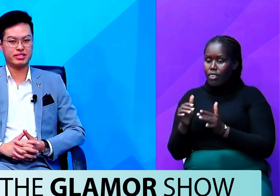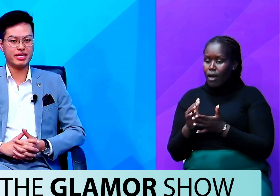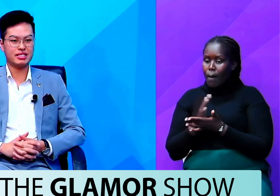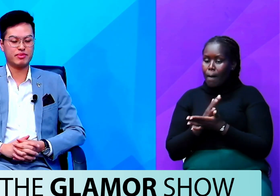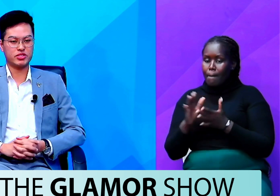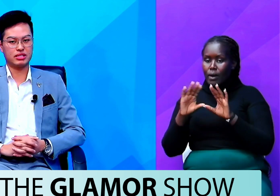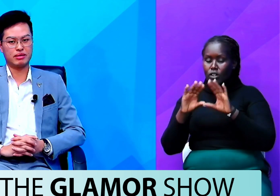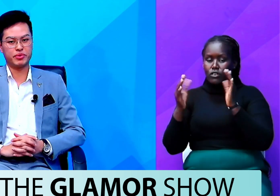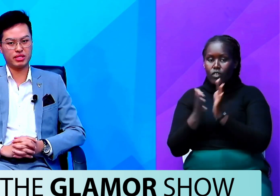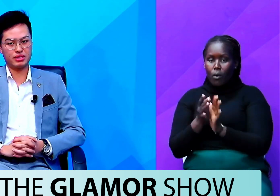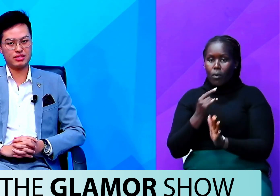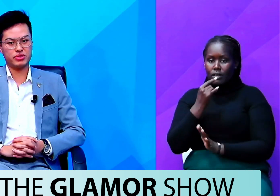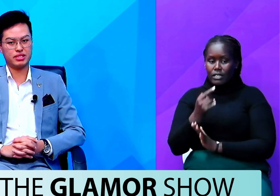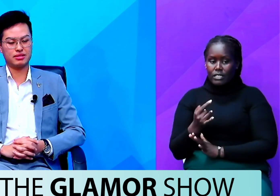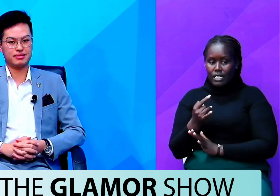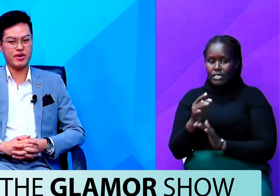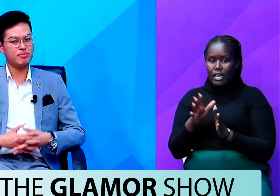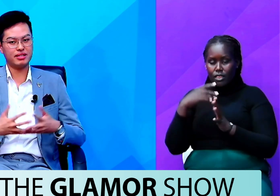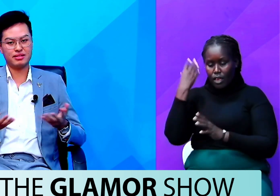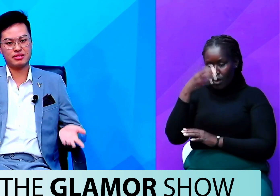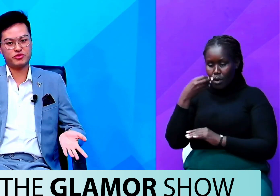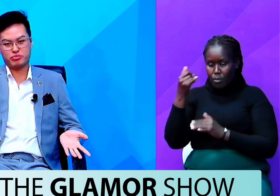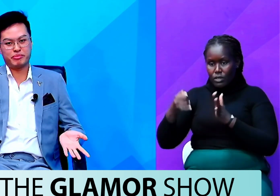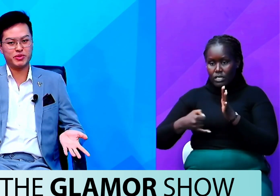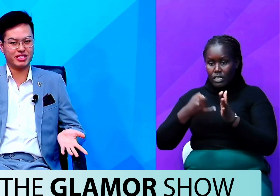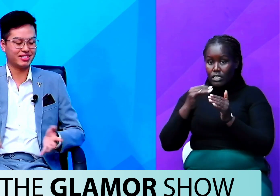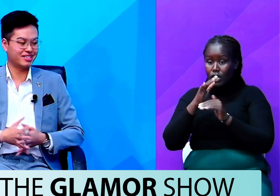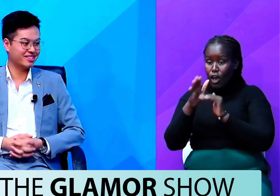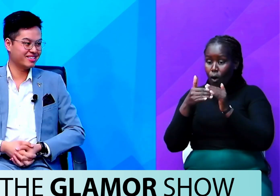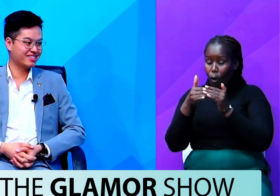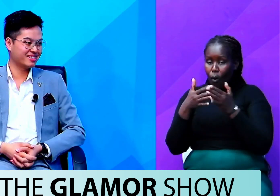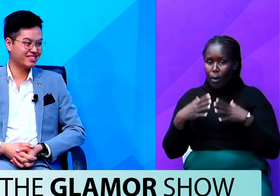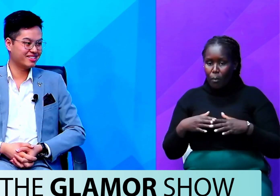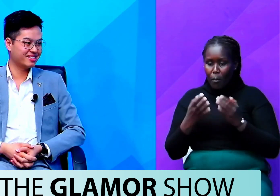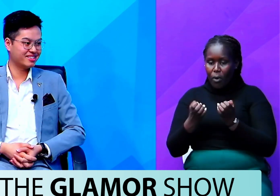to say, especially in the beauty industry, because everybody deserves to be beauty.